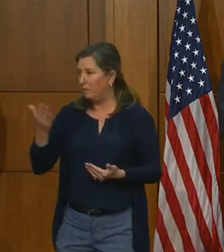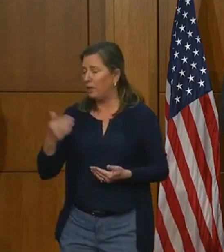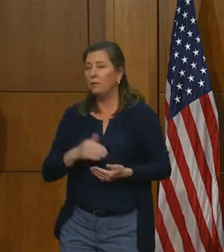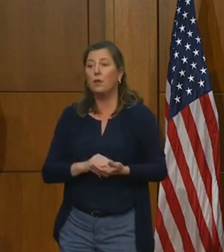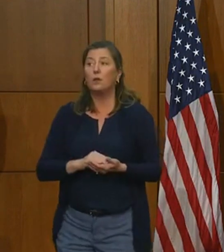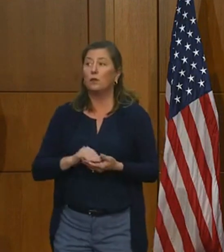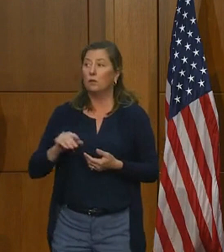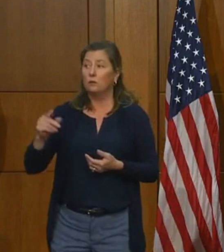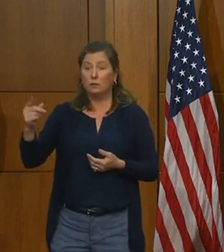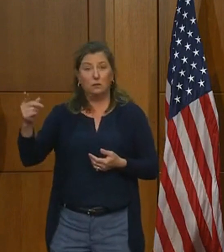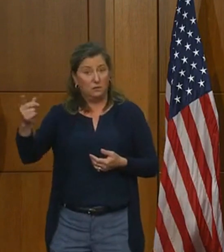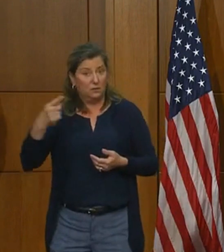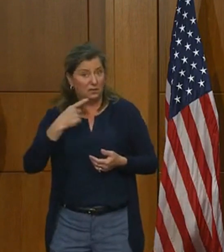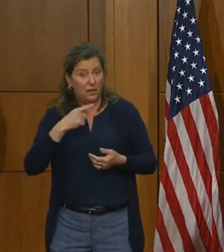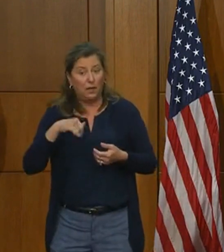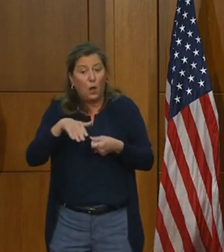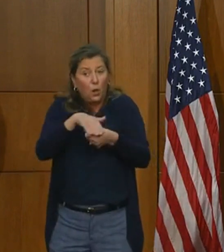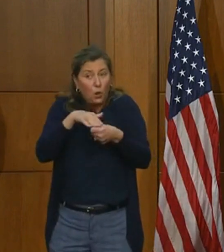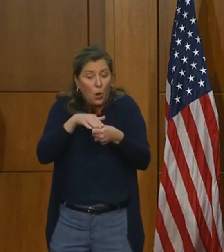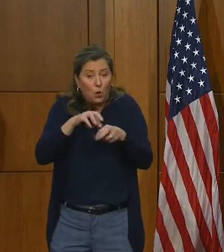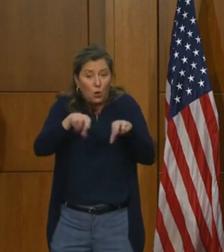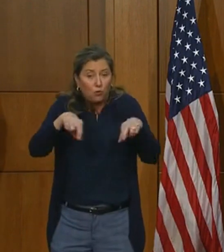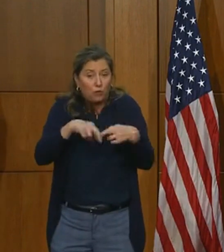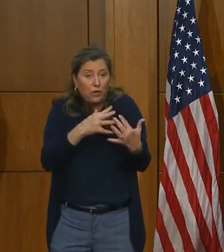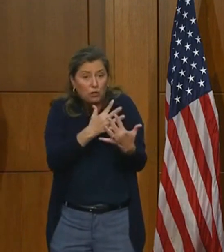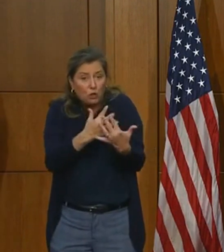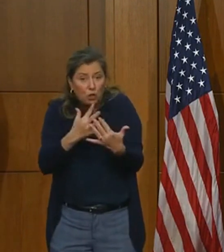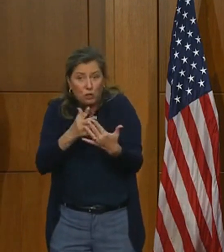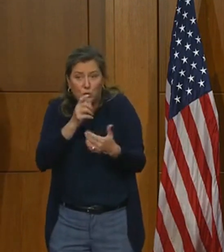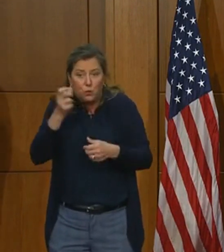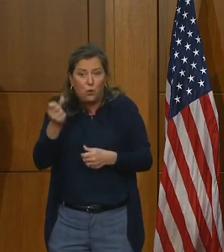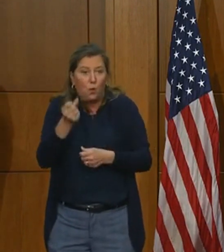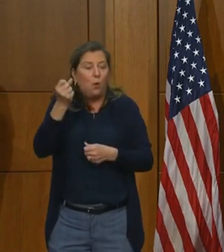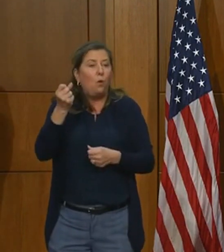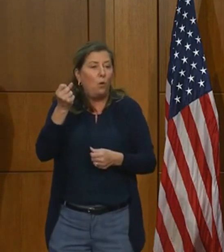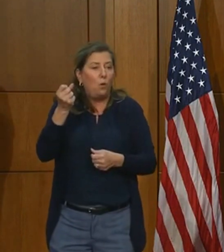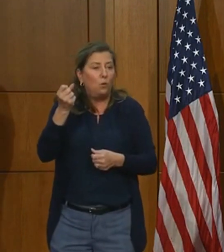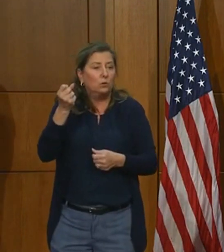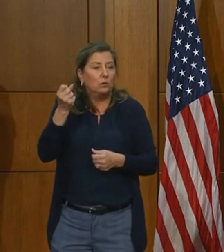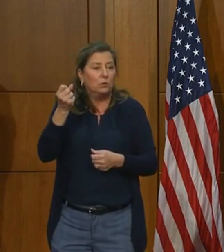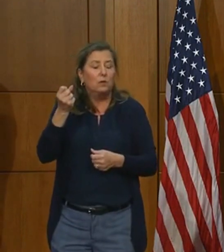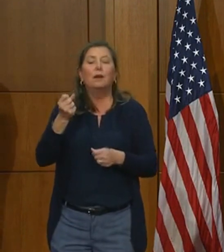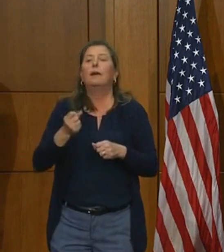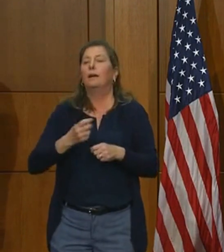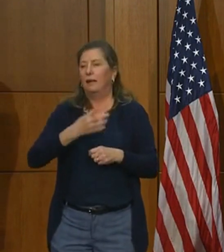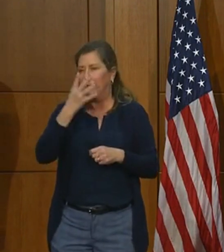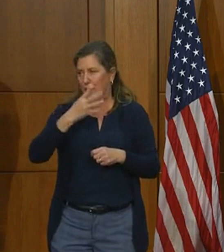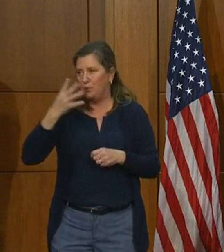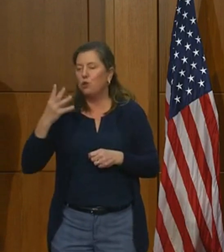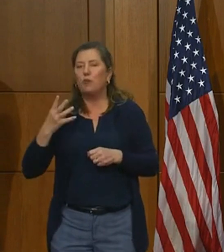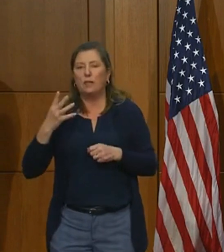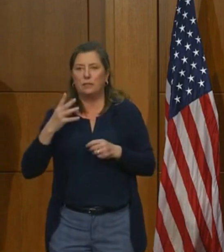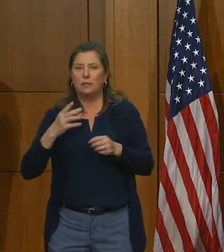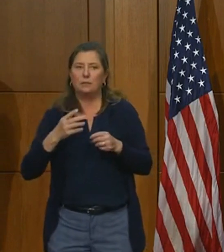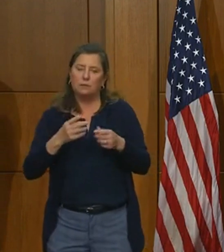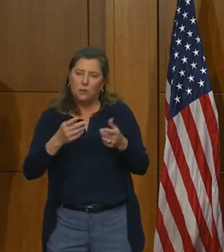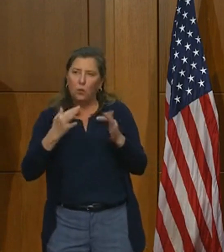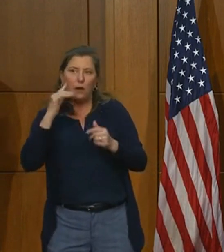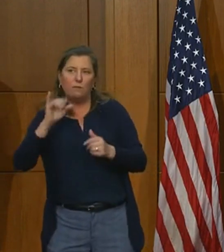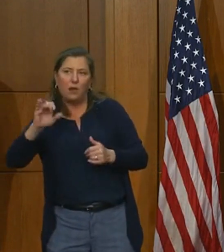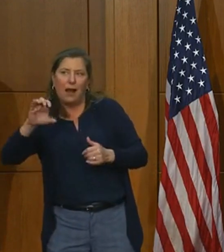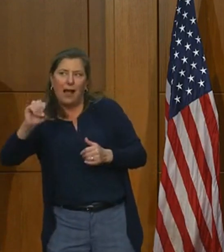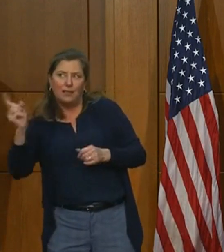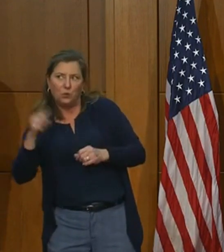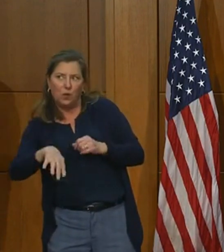Governor. The reporter asserts that these are local and regional jails holding these immigrants pursuant to ICE